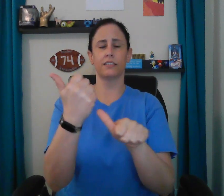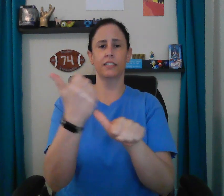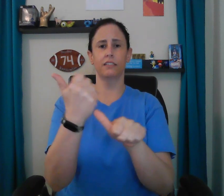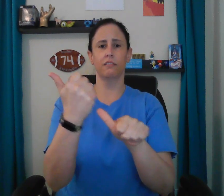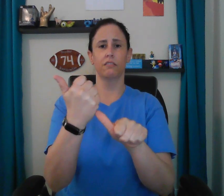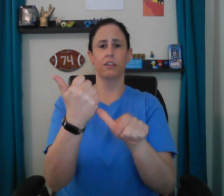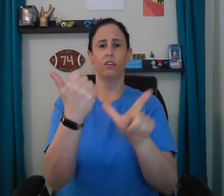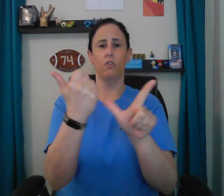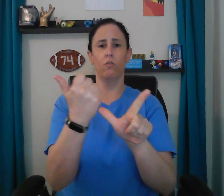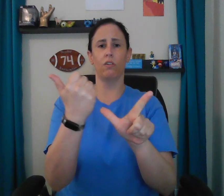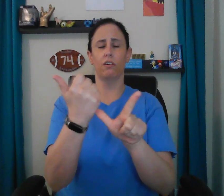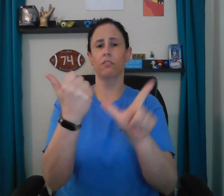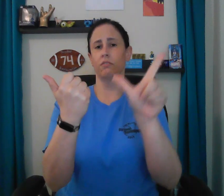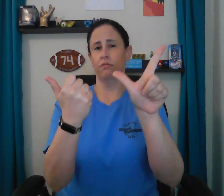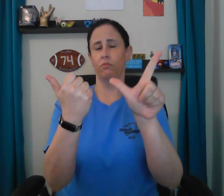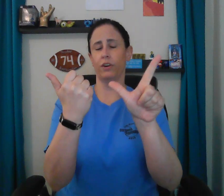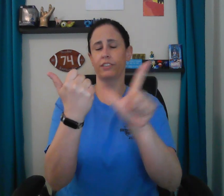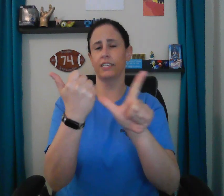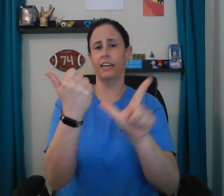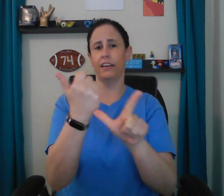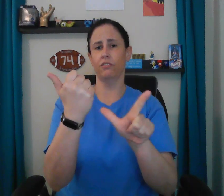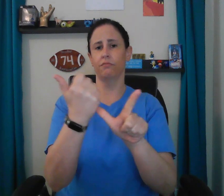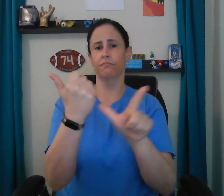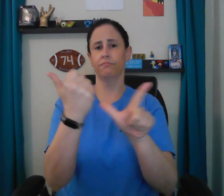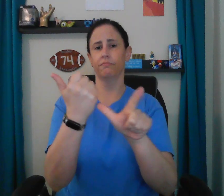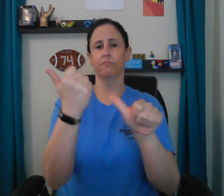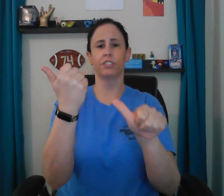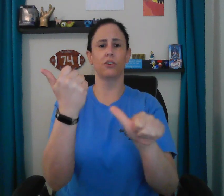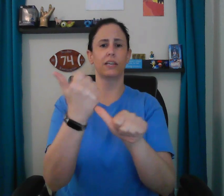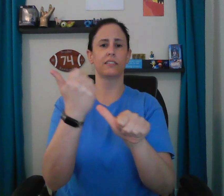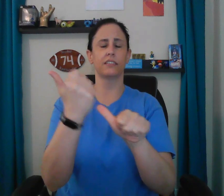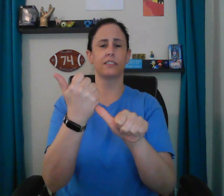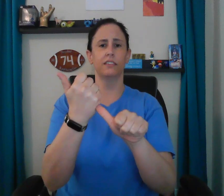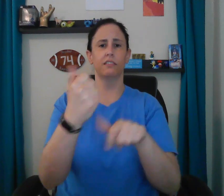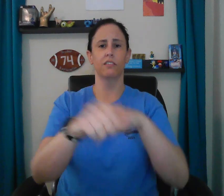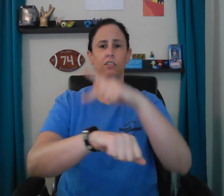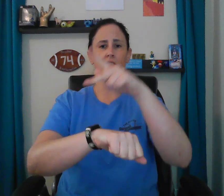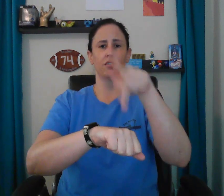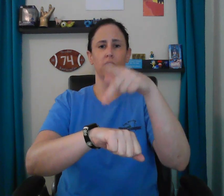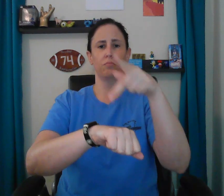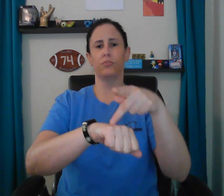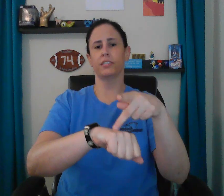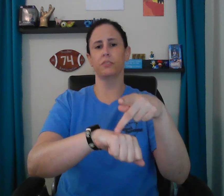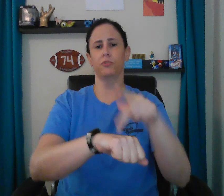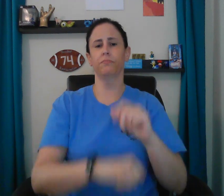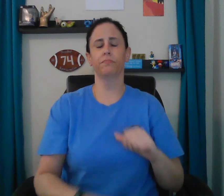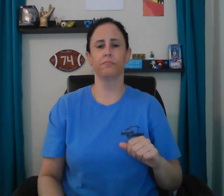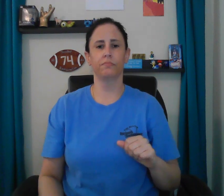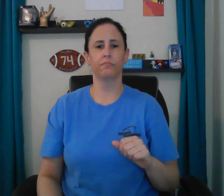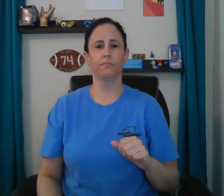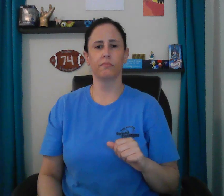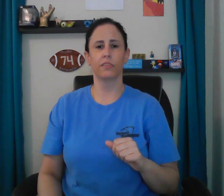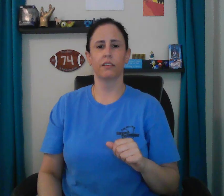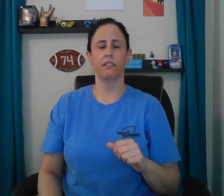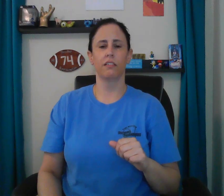assistant, or where it's an L. So assistant, principal.